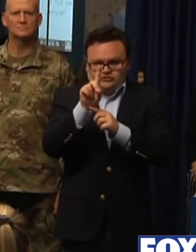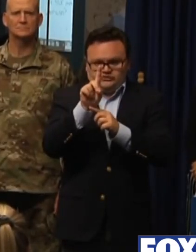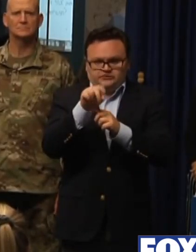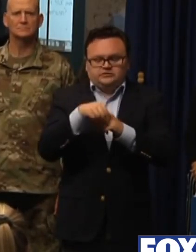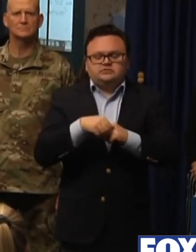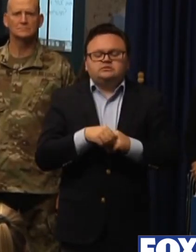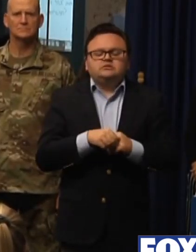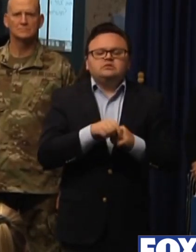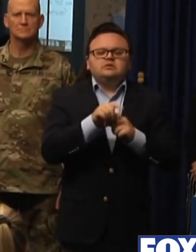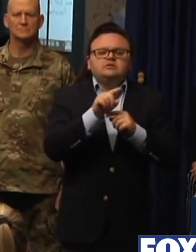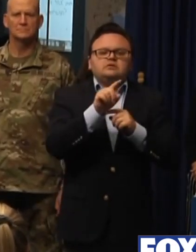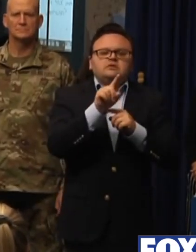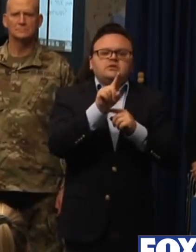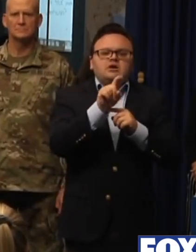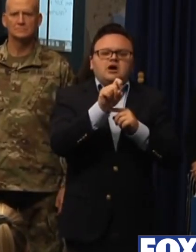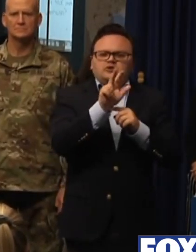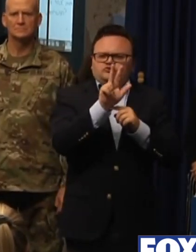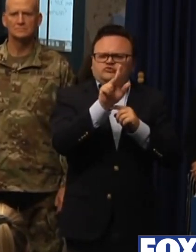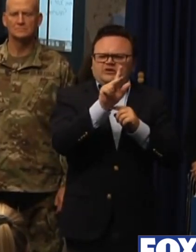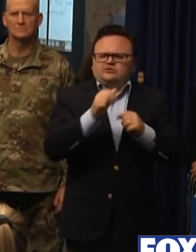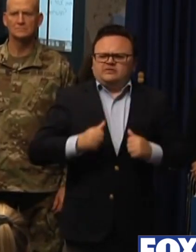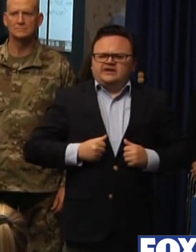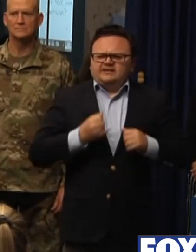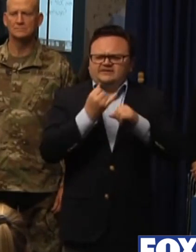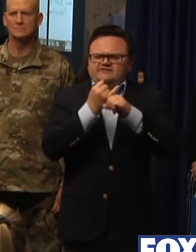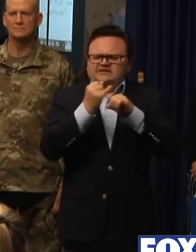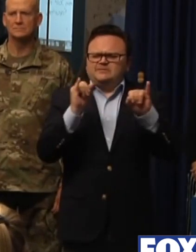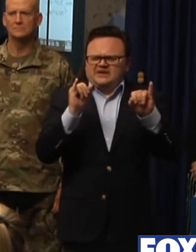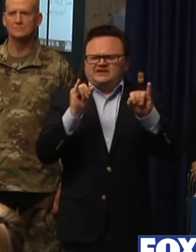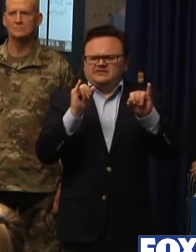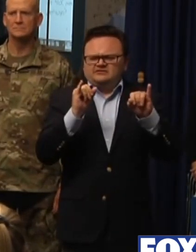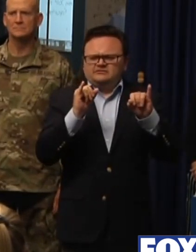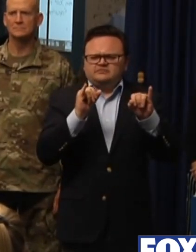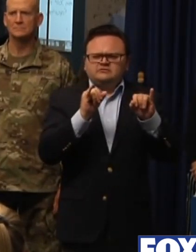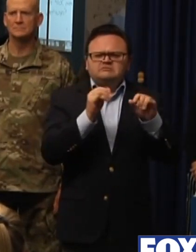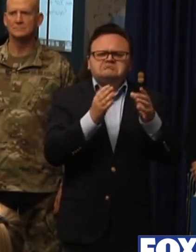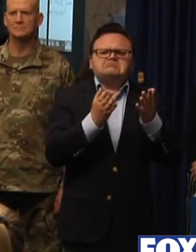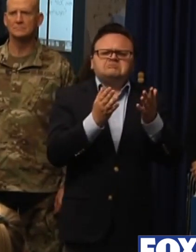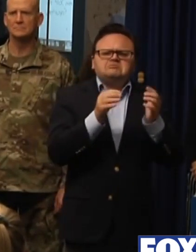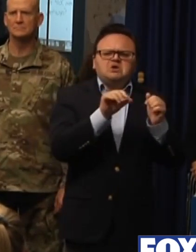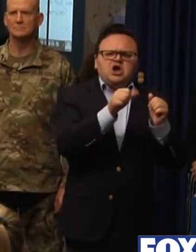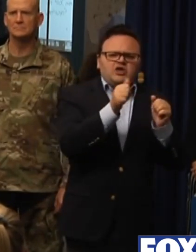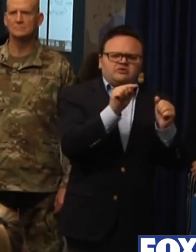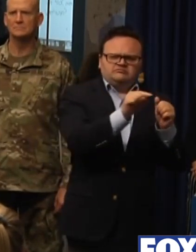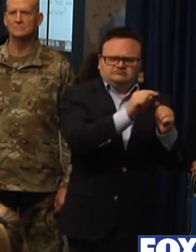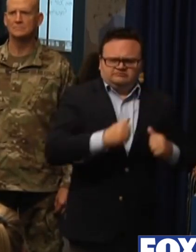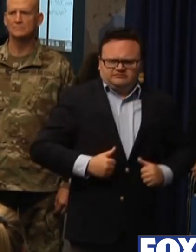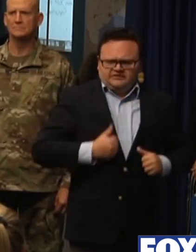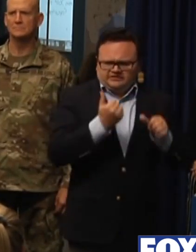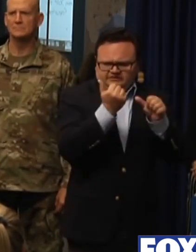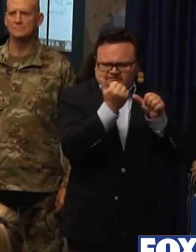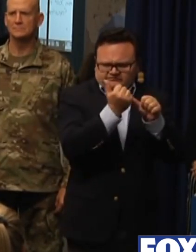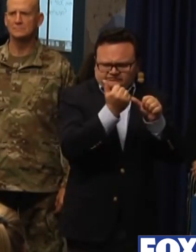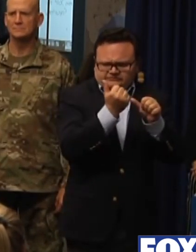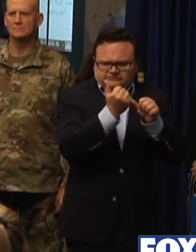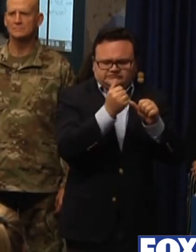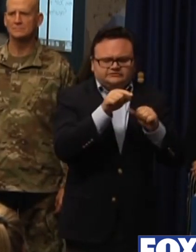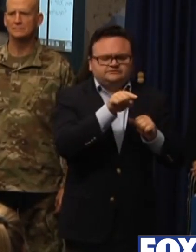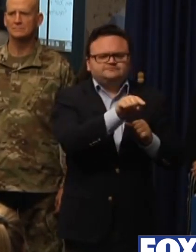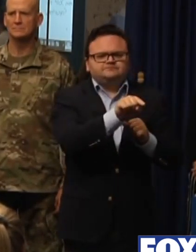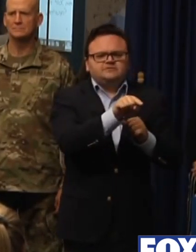side. There's 7 positive cases total. 2 of the positives are